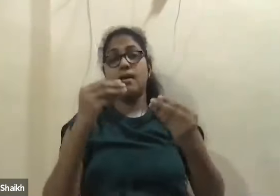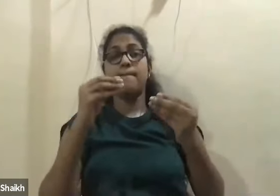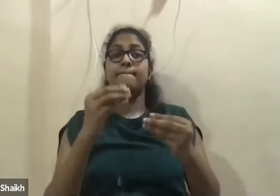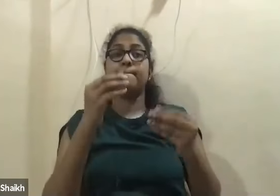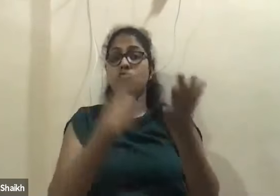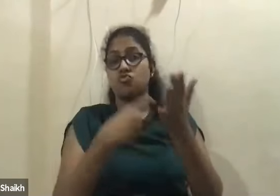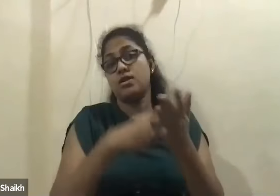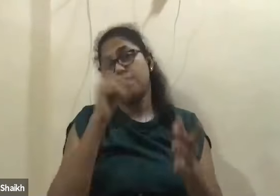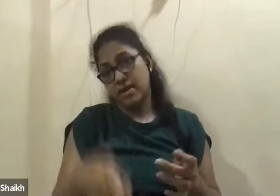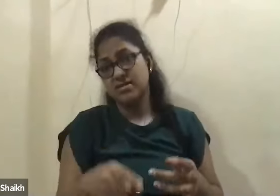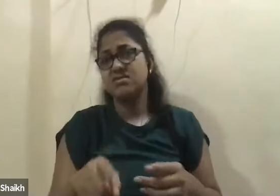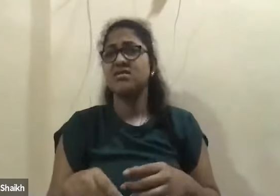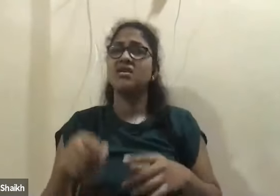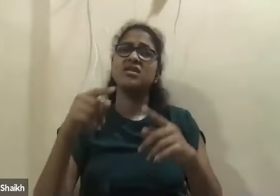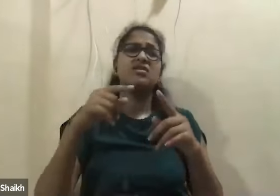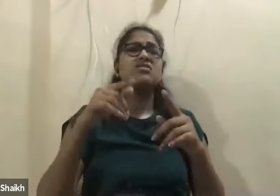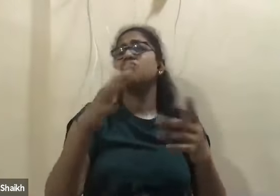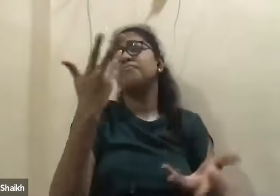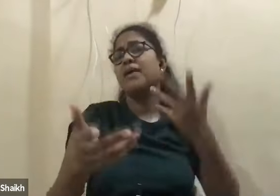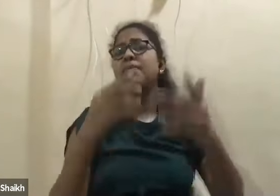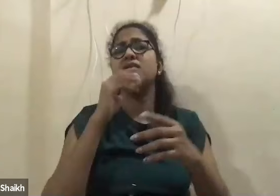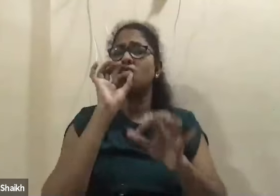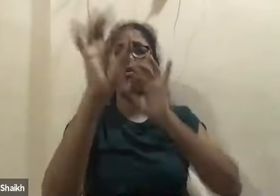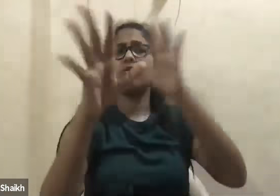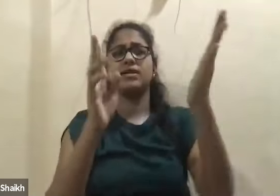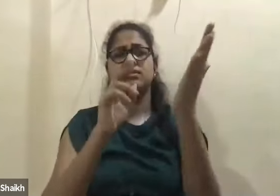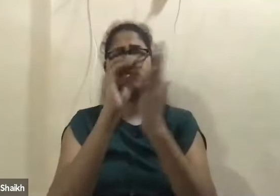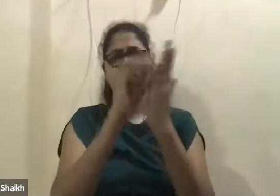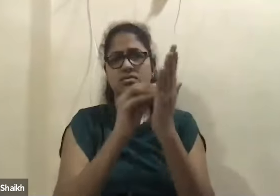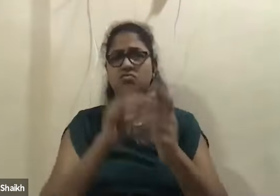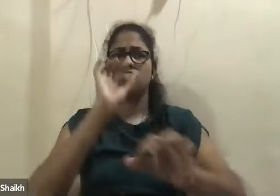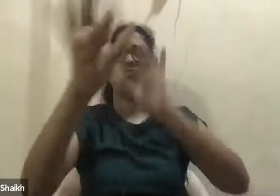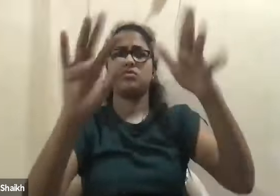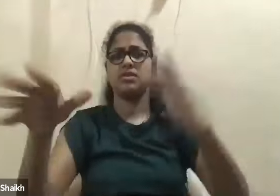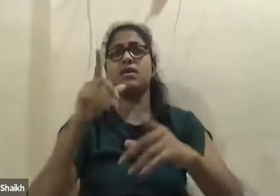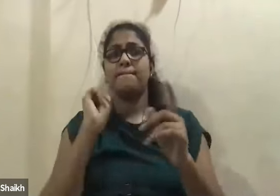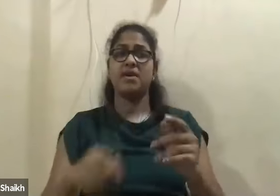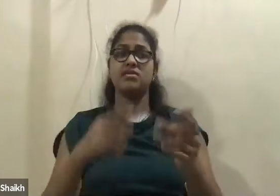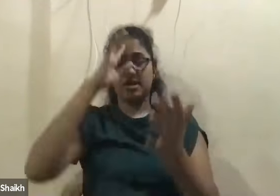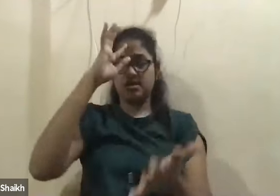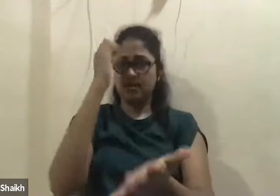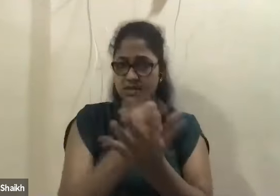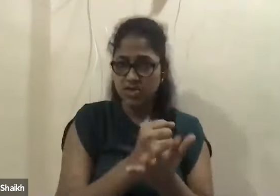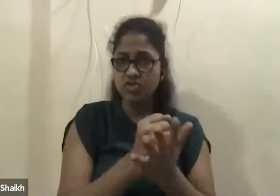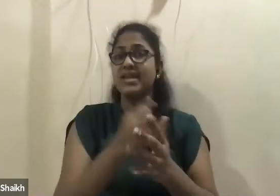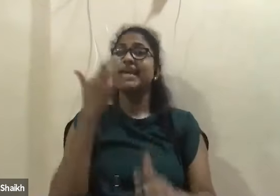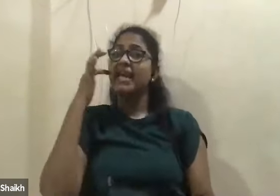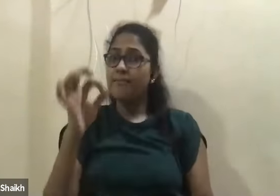can do it, say, by circulation, right? So say a resolution has to be passed. You can say that important decisions or all